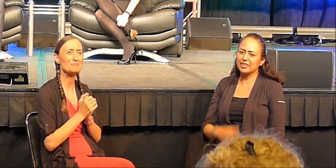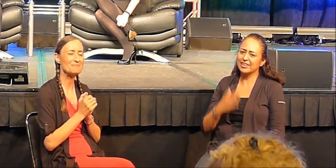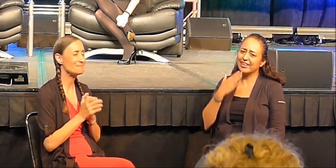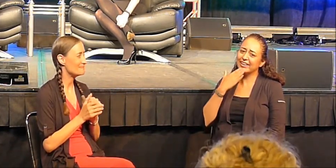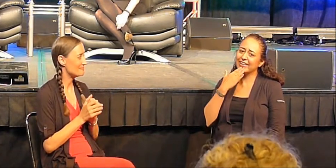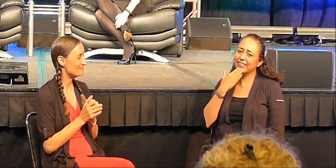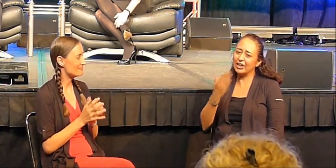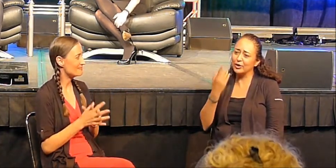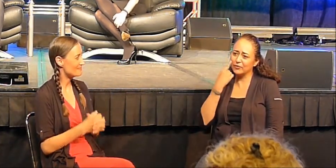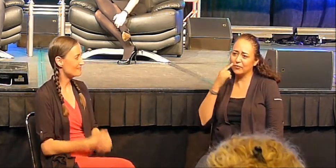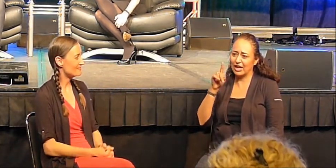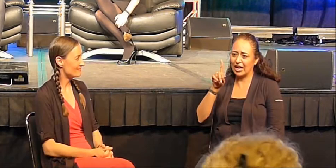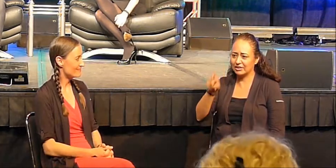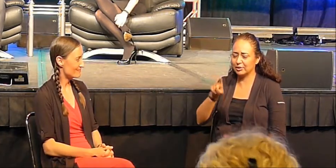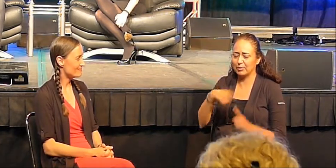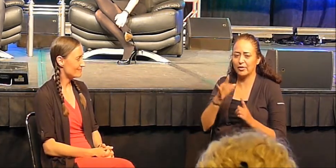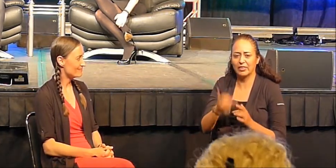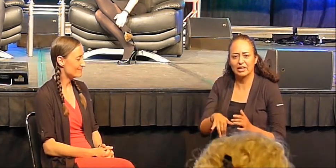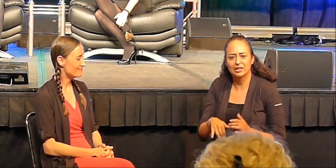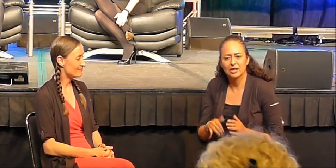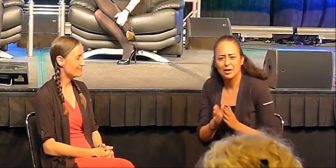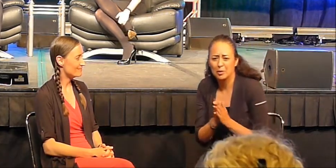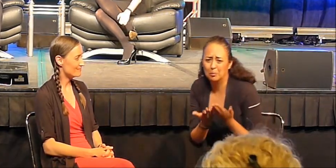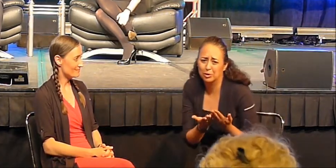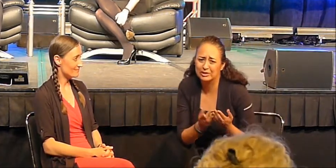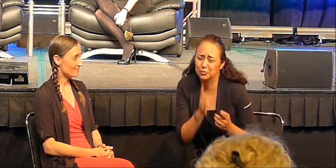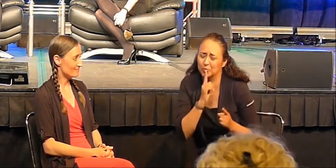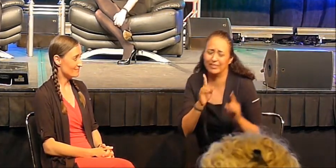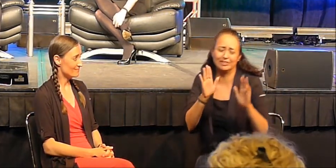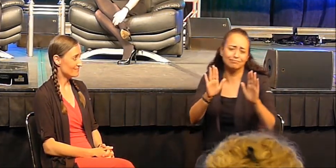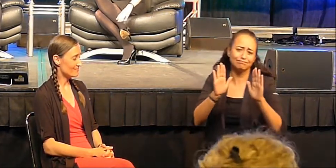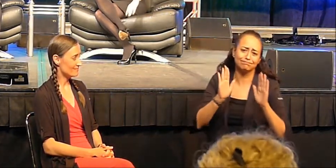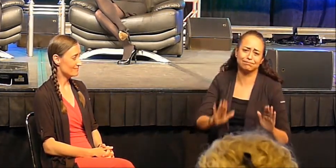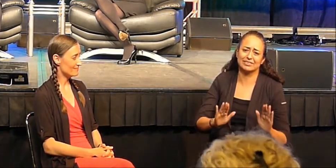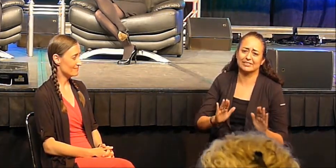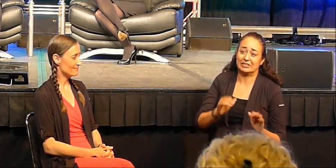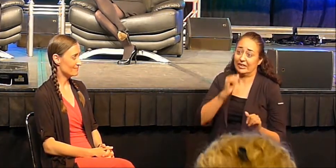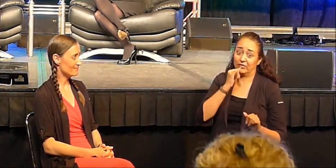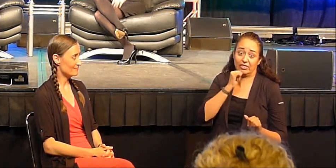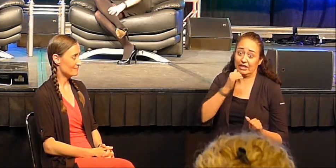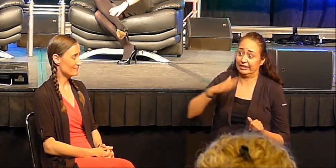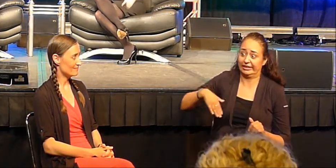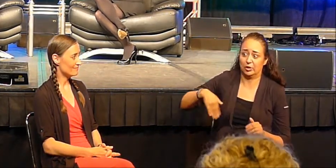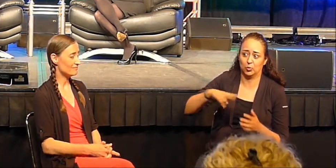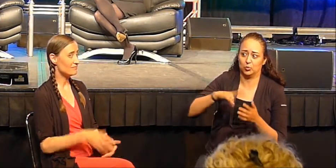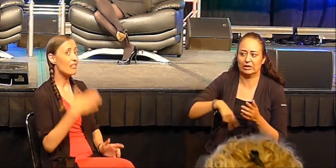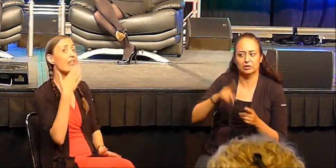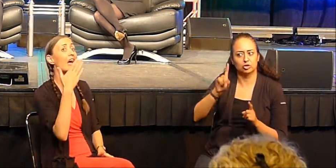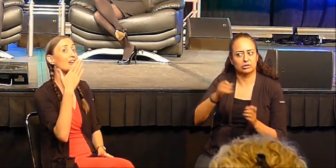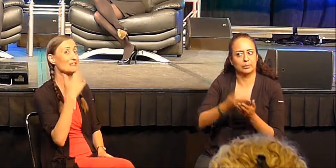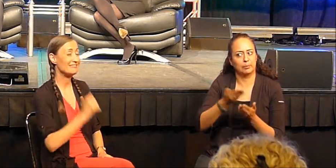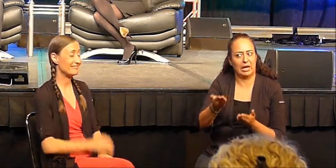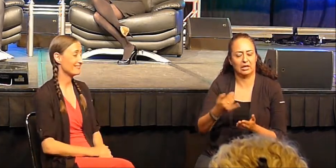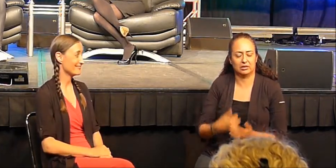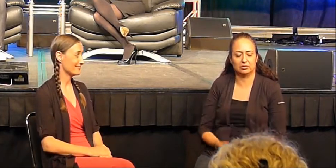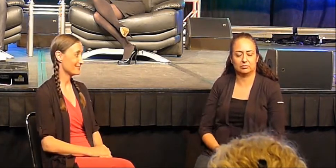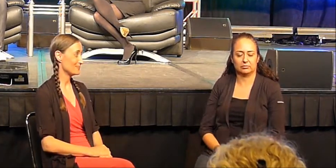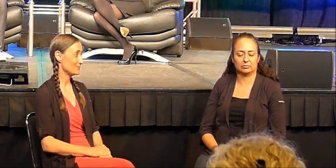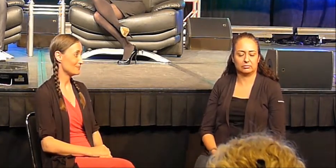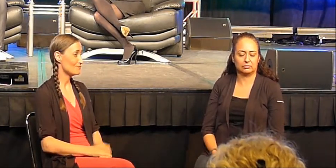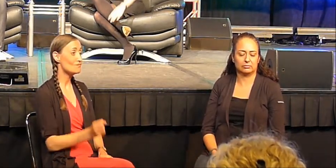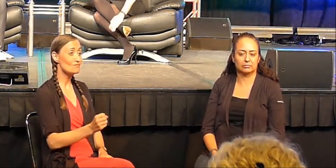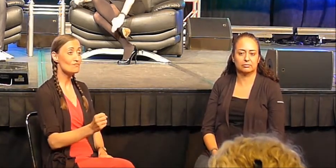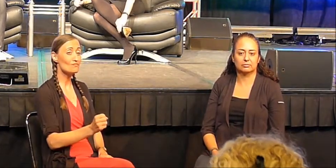about that. And the book's fantastic, by the way. If you haven't read it, you should definitely pick up a Thank you, copy. Claire. Yeah, let's go right here. Yeah,